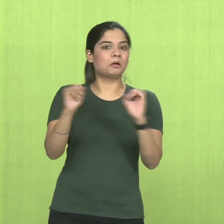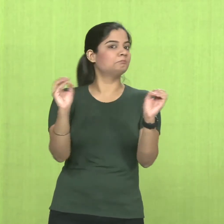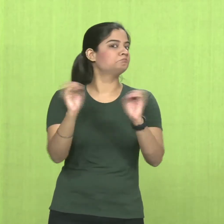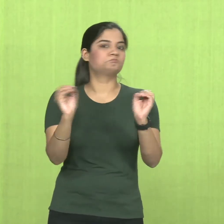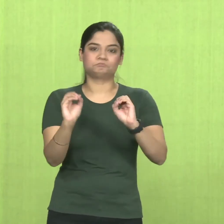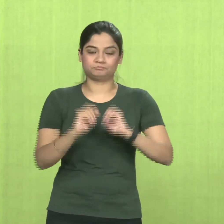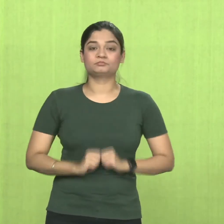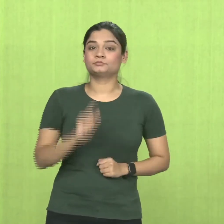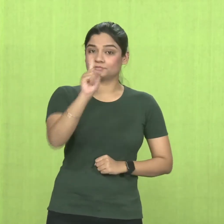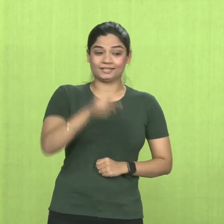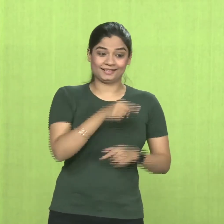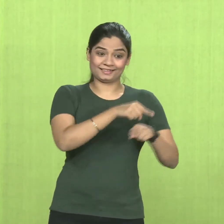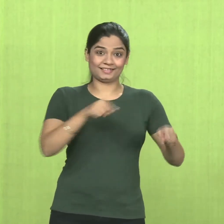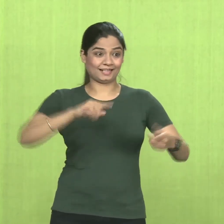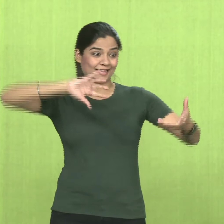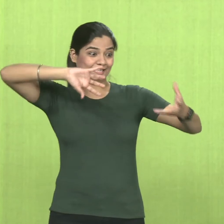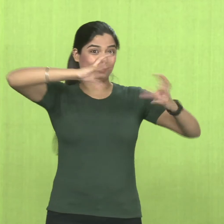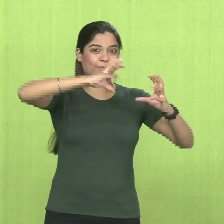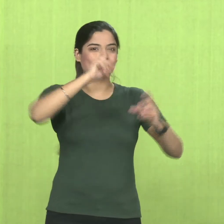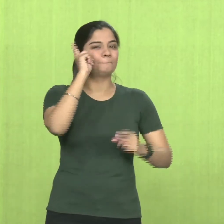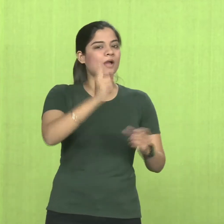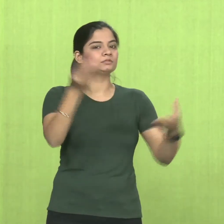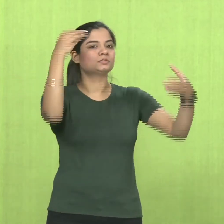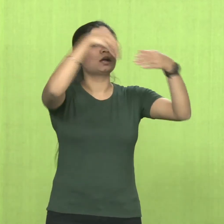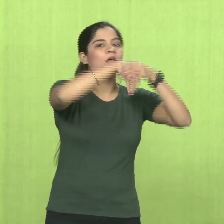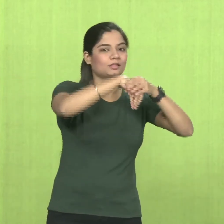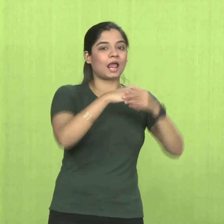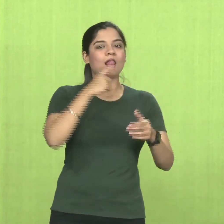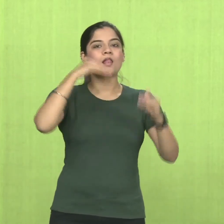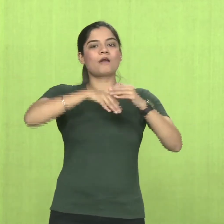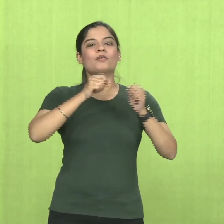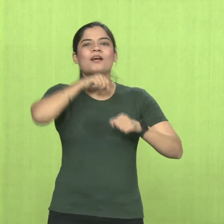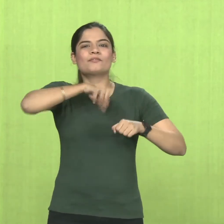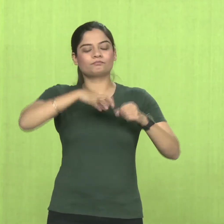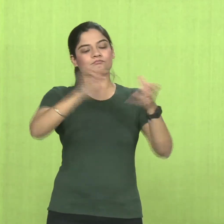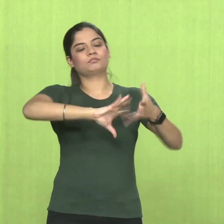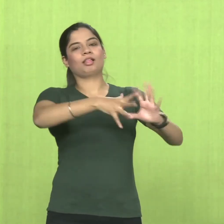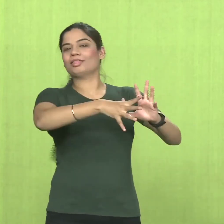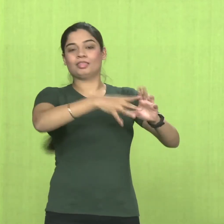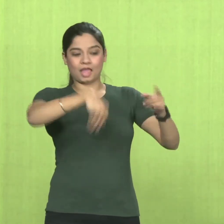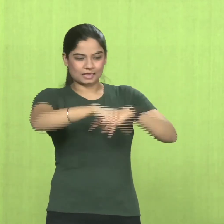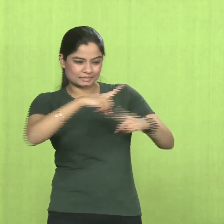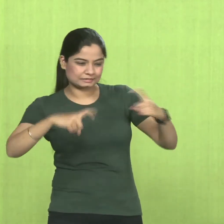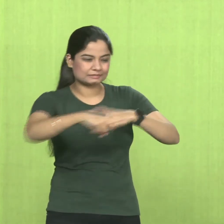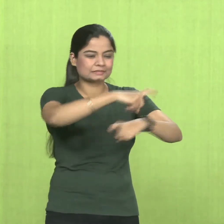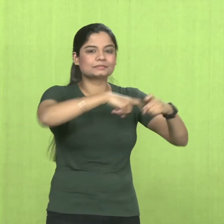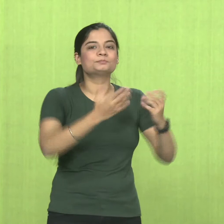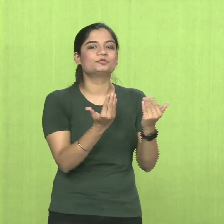that quickly. These have to be kept in the airtight containers and not in the packets in order